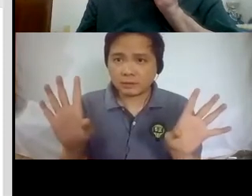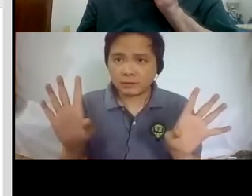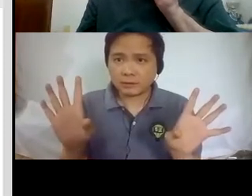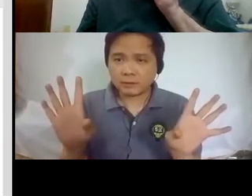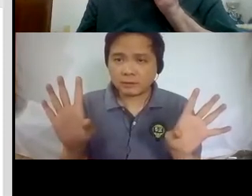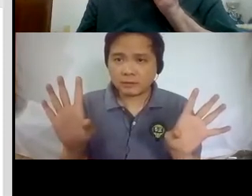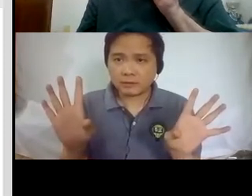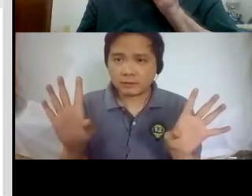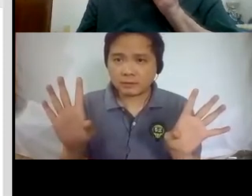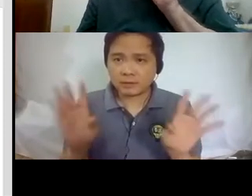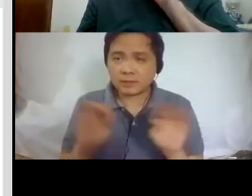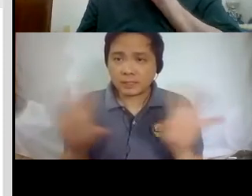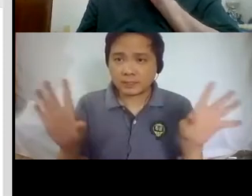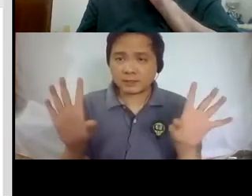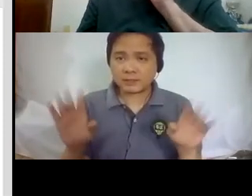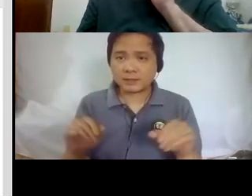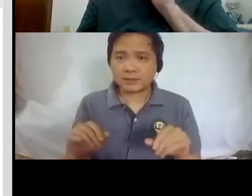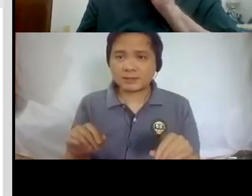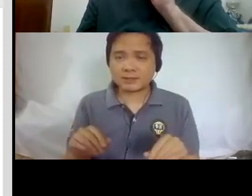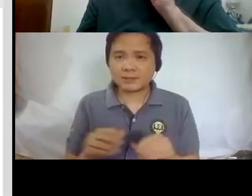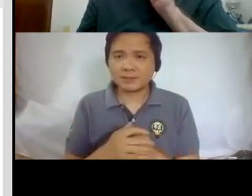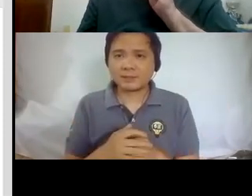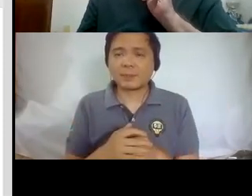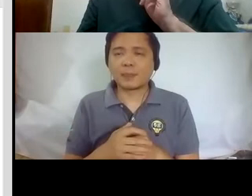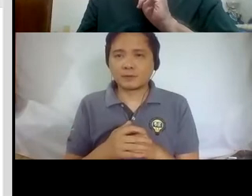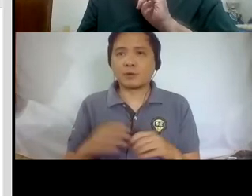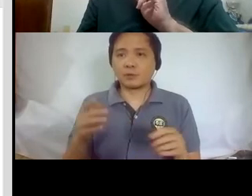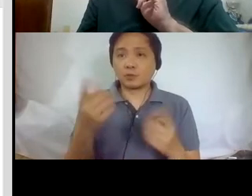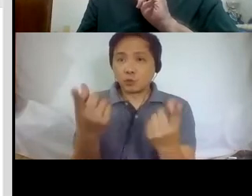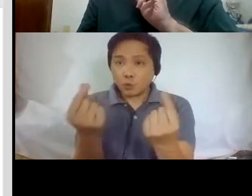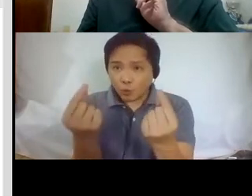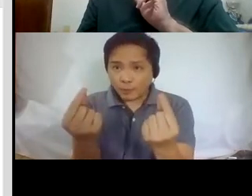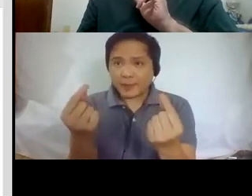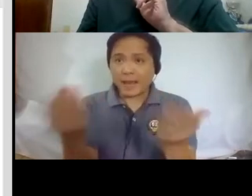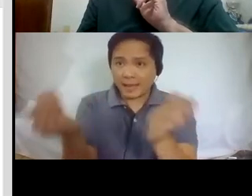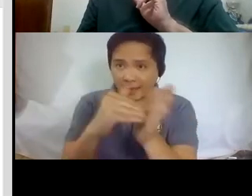So your first step is to list the one-handed signs in lesson 2.